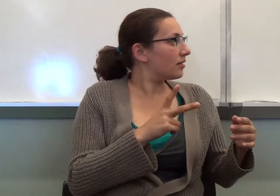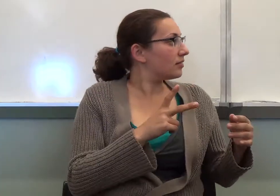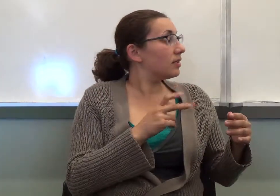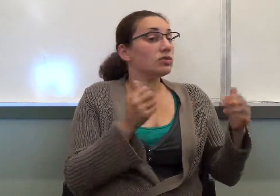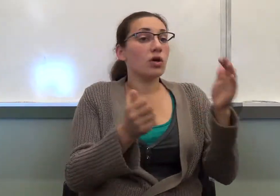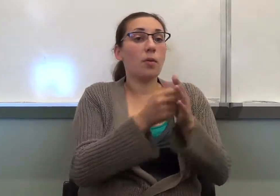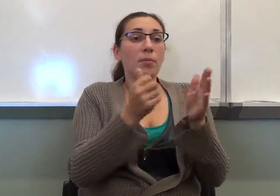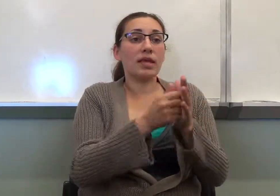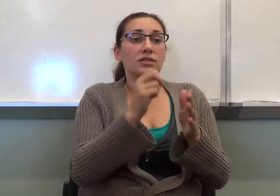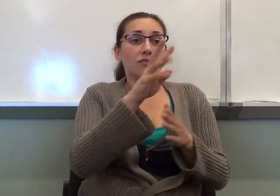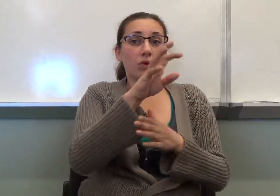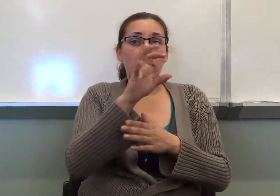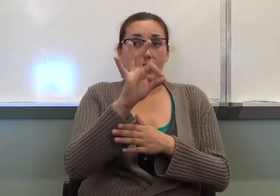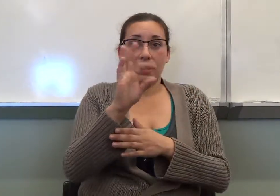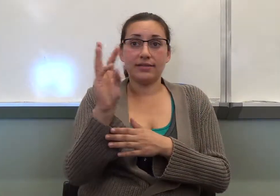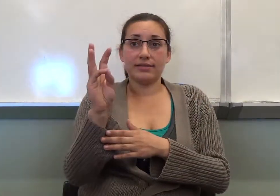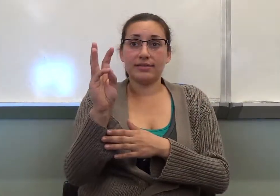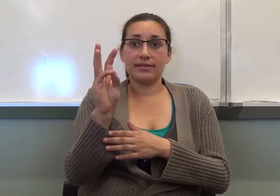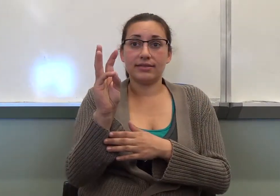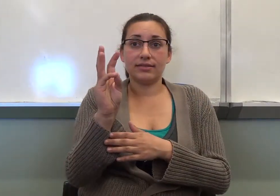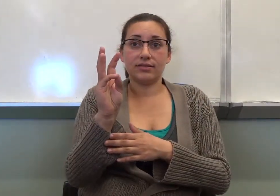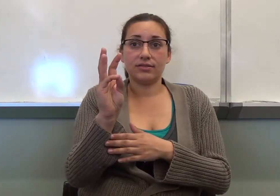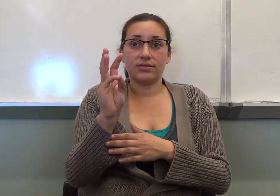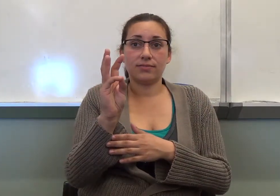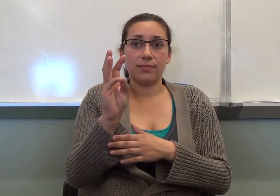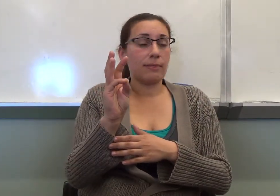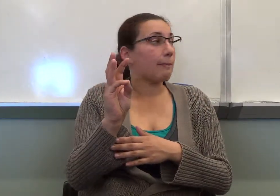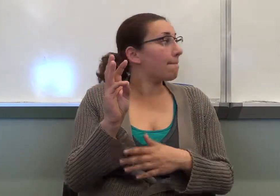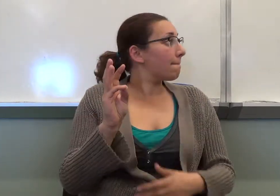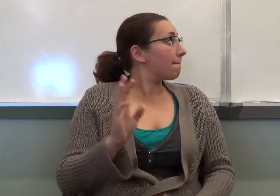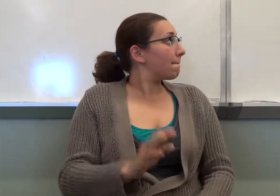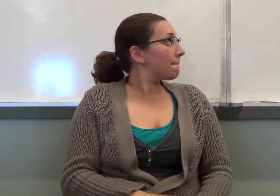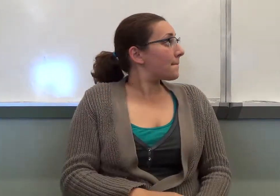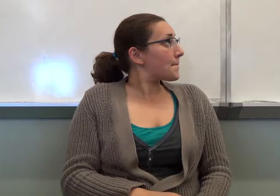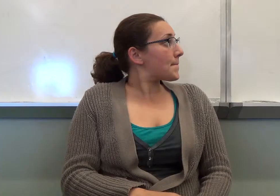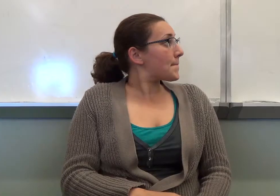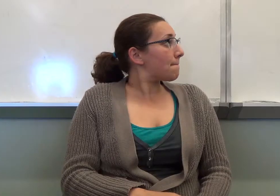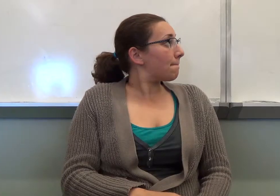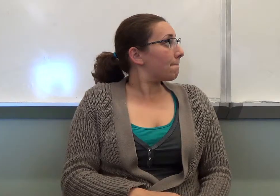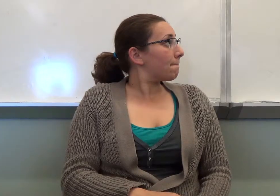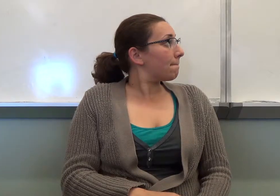496.